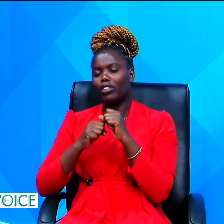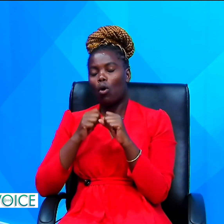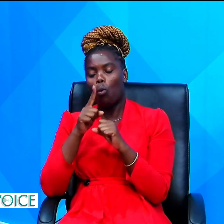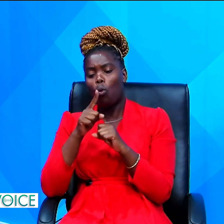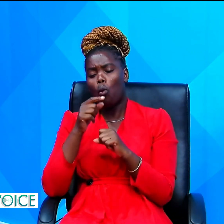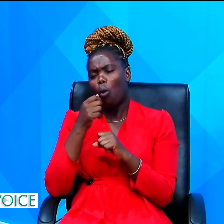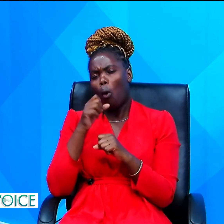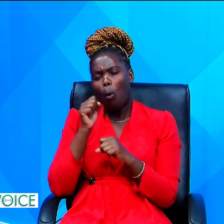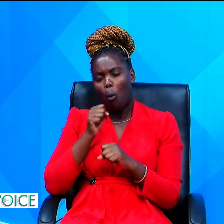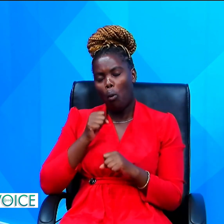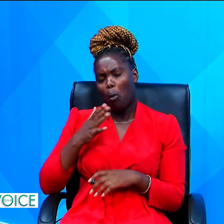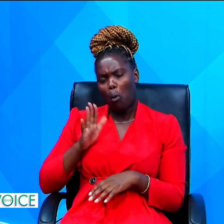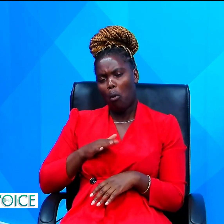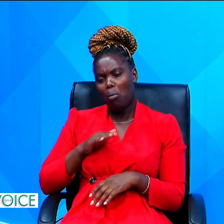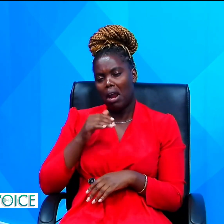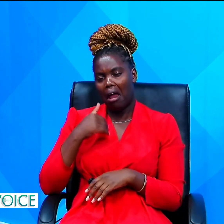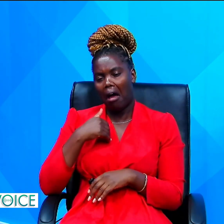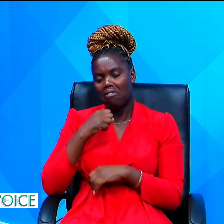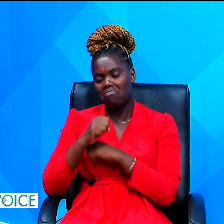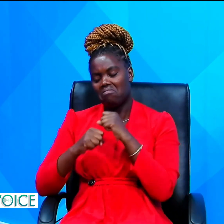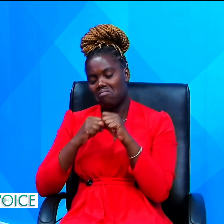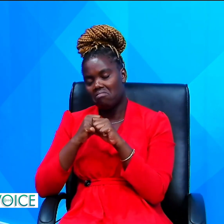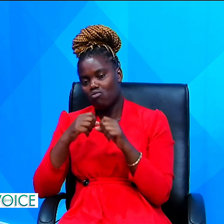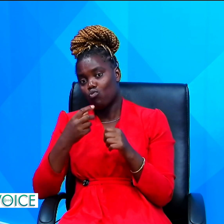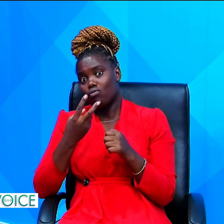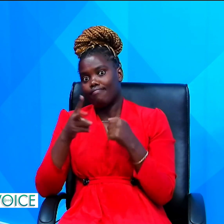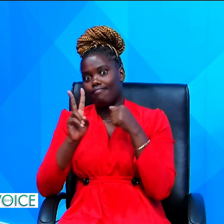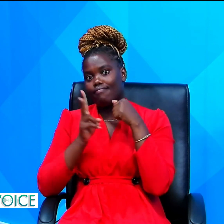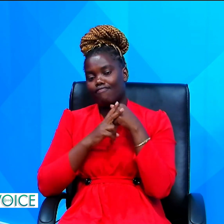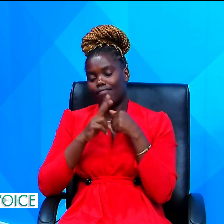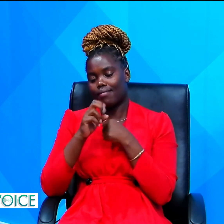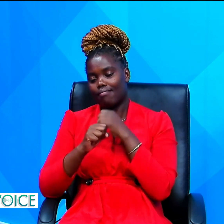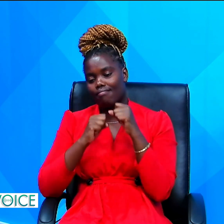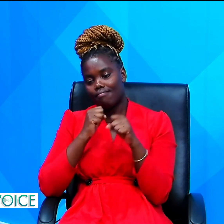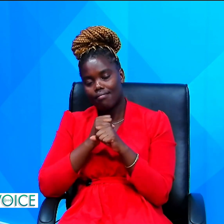I have a short case study.